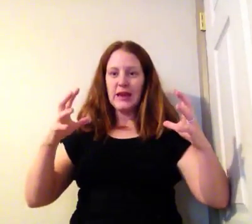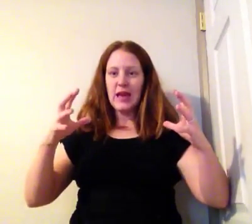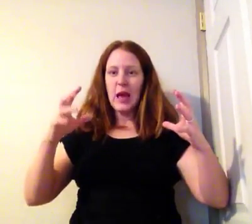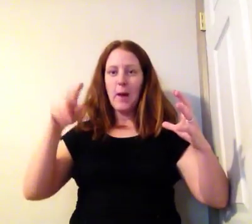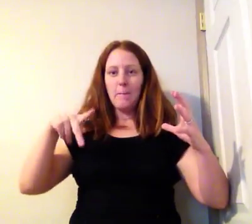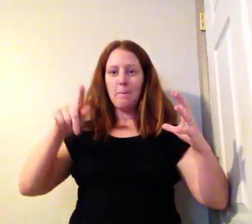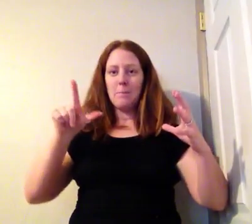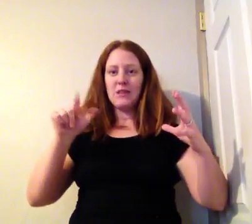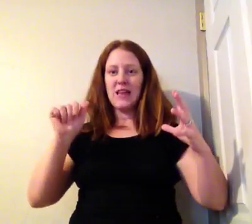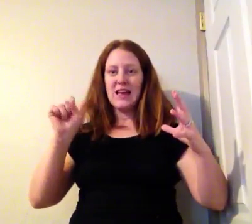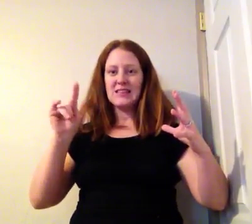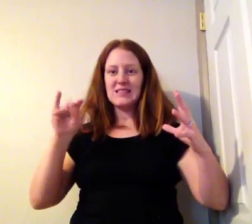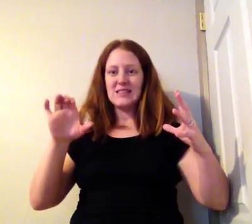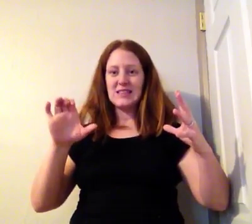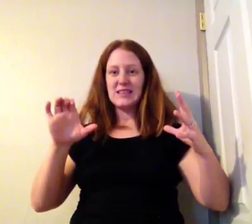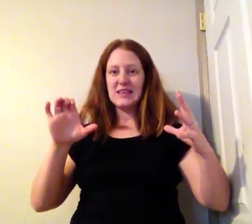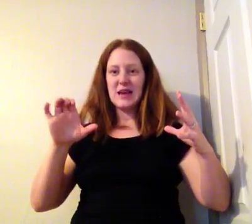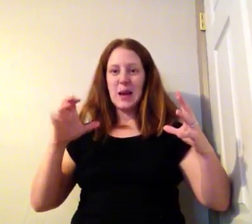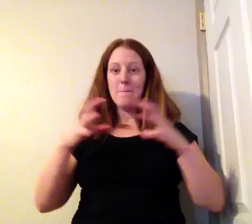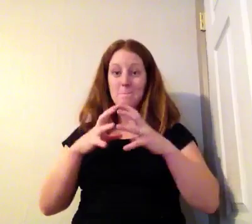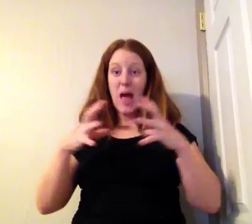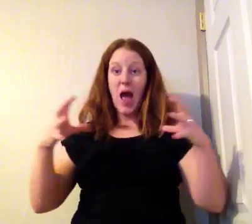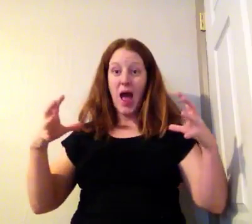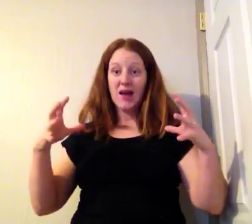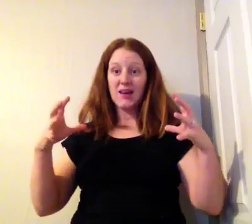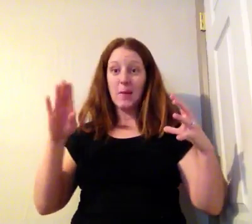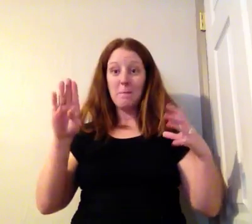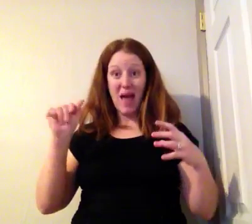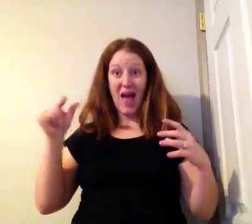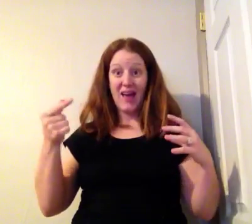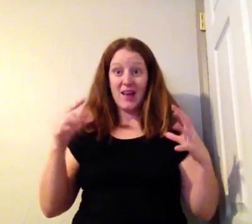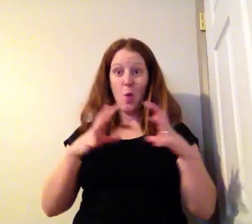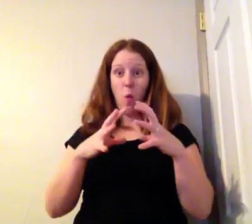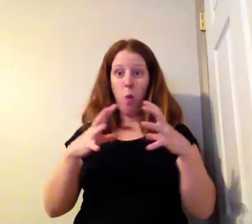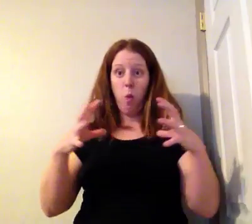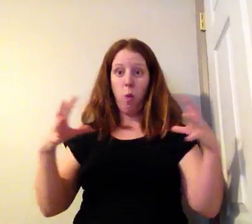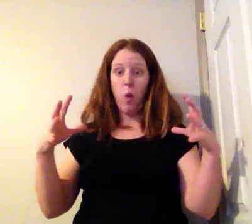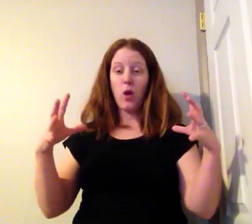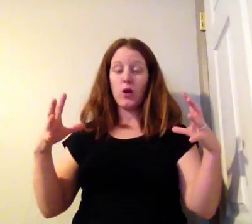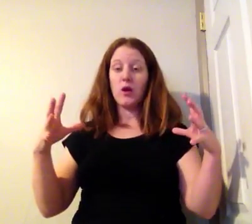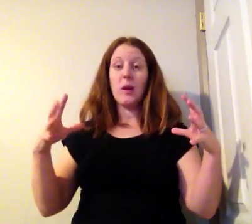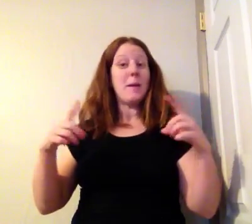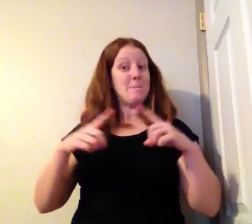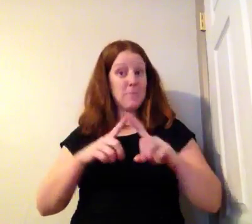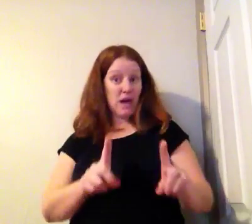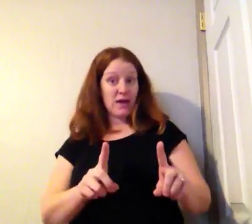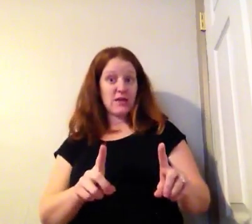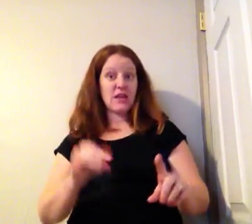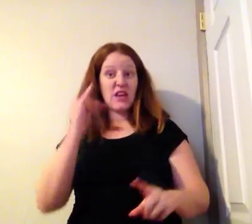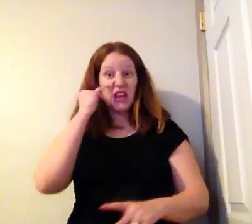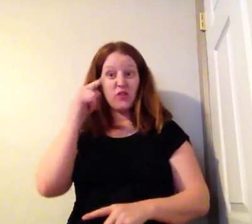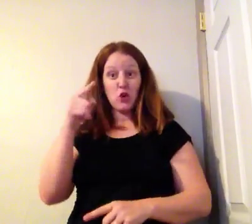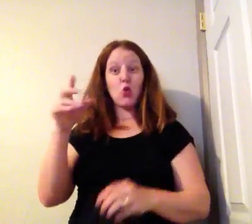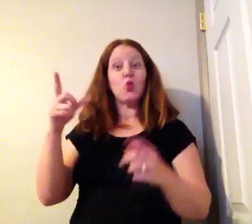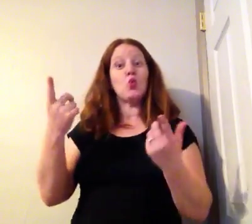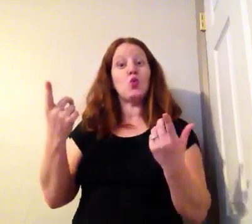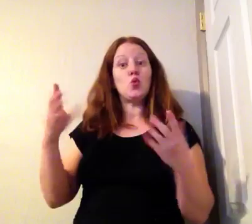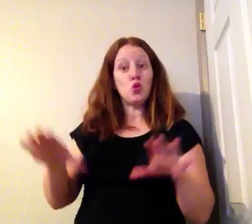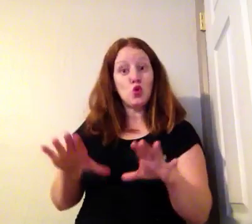bag, not the one I would like to have in my car though. But in order to do this, you need tools such as stoichiometry, what we